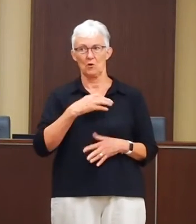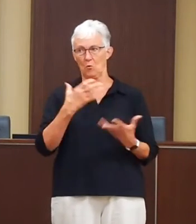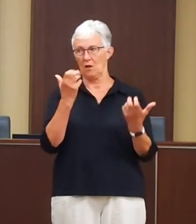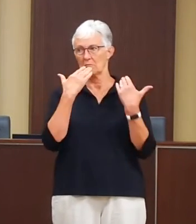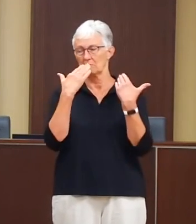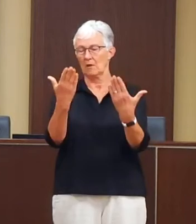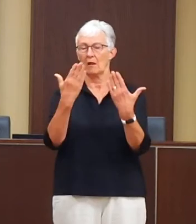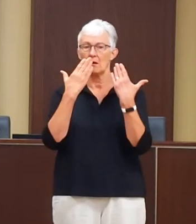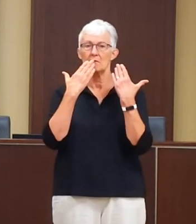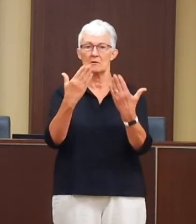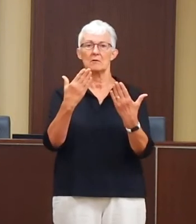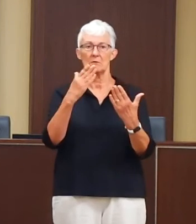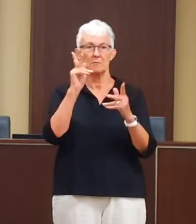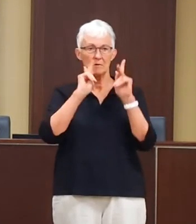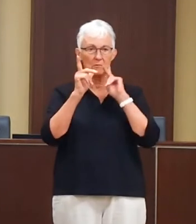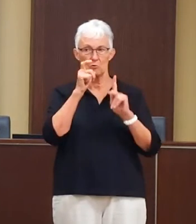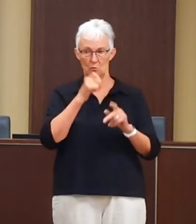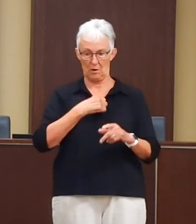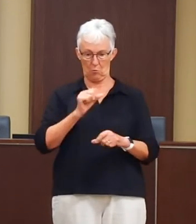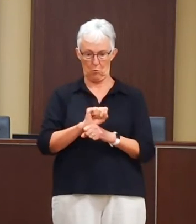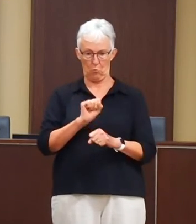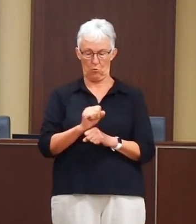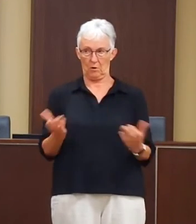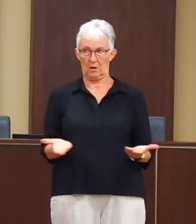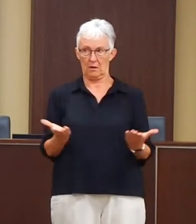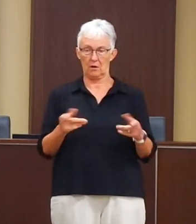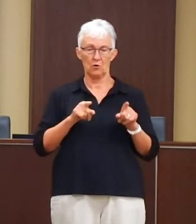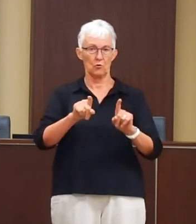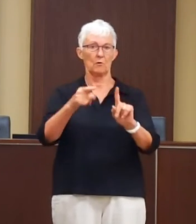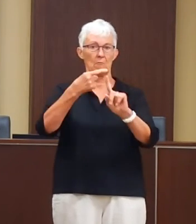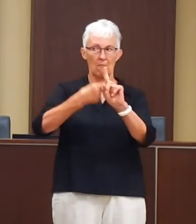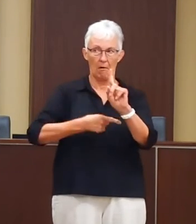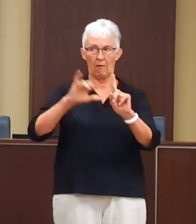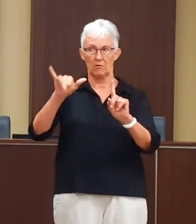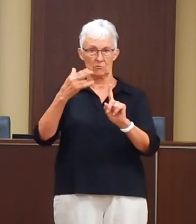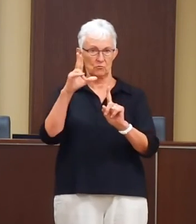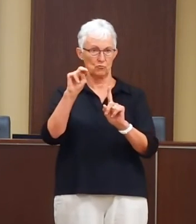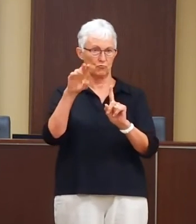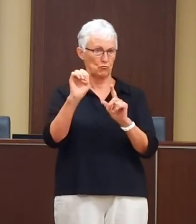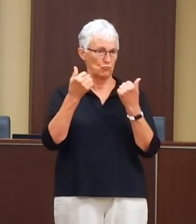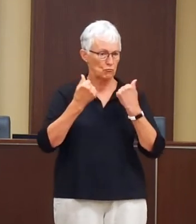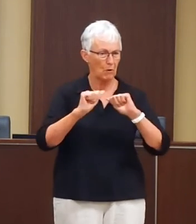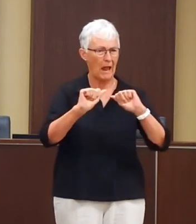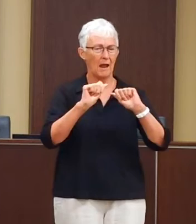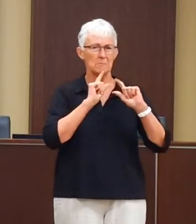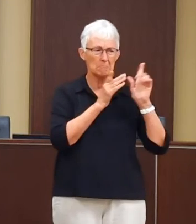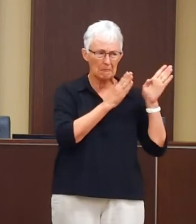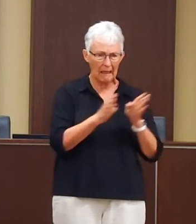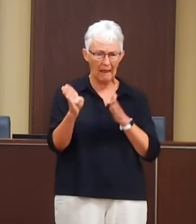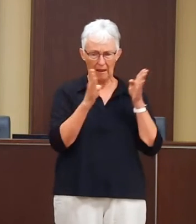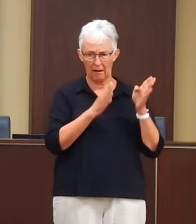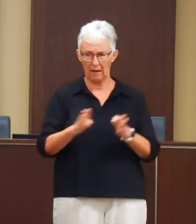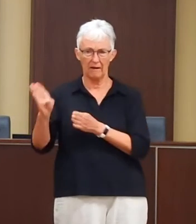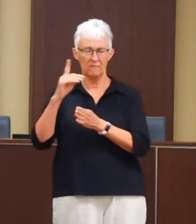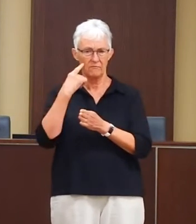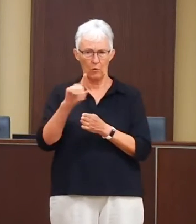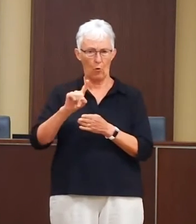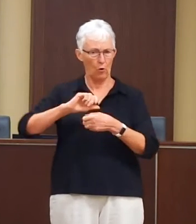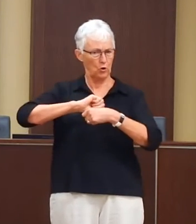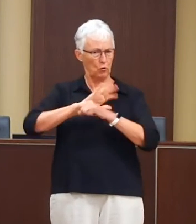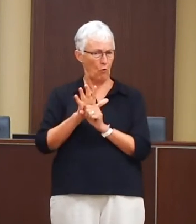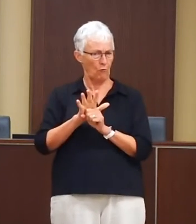to work with every day. This is the work we've been doing in June, trying to get our return to school plan modified and certainly